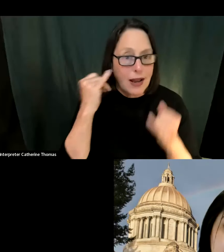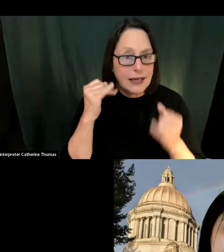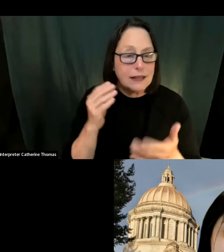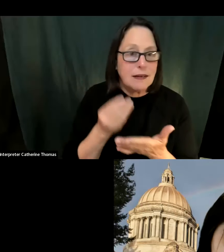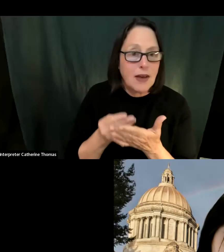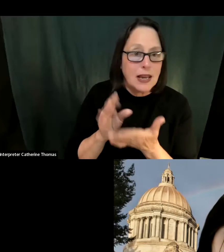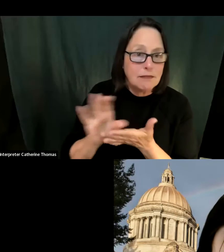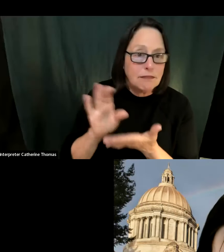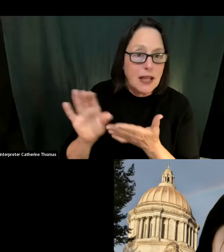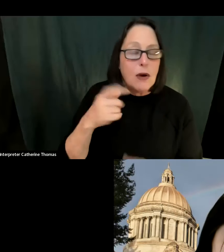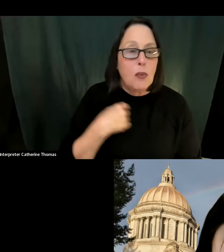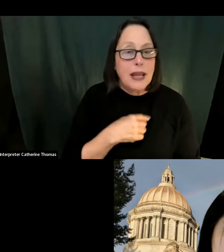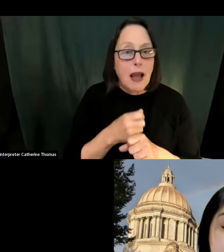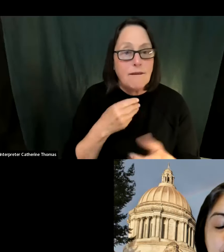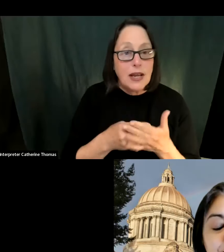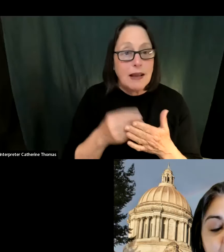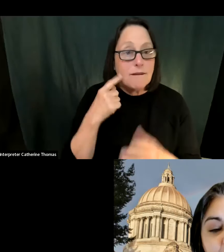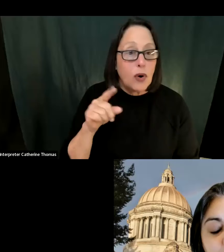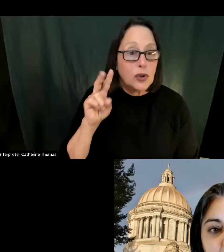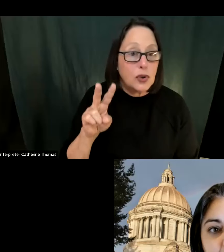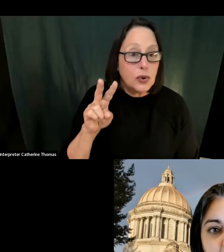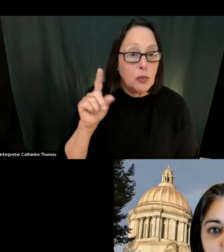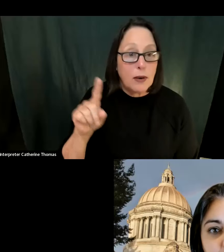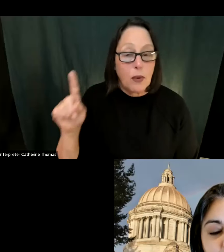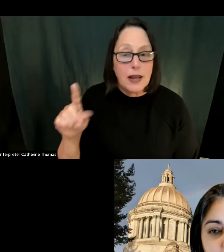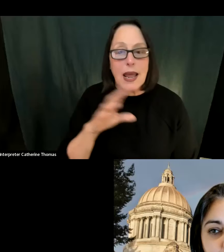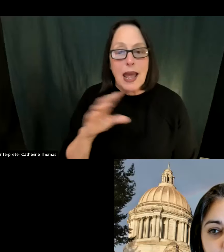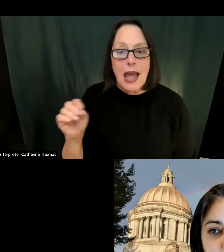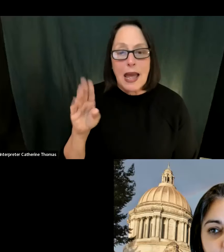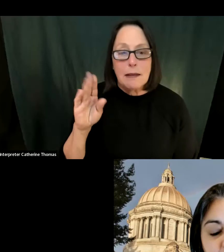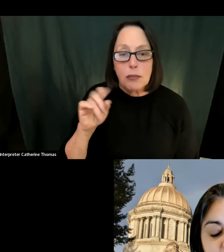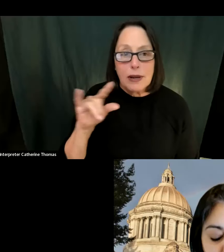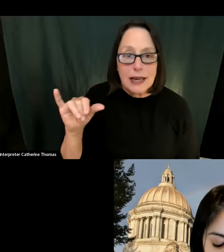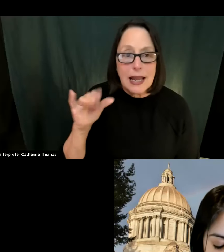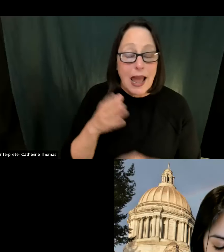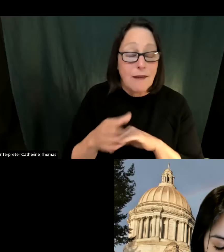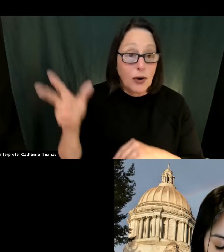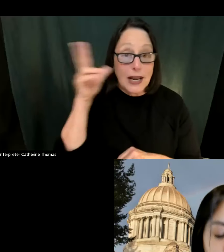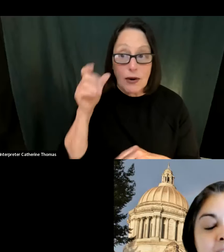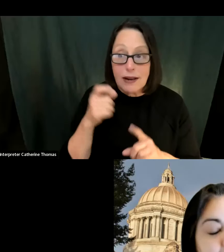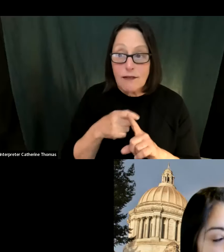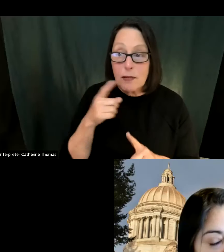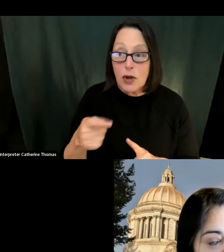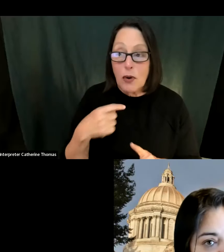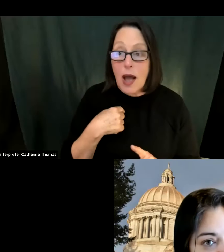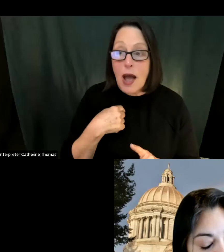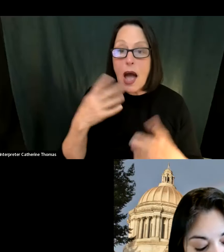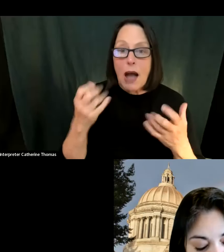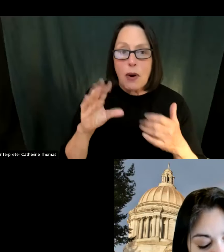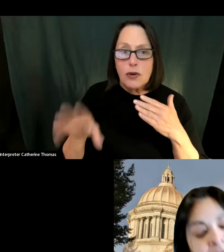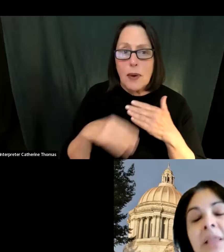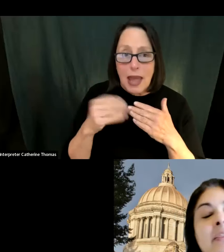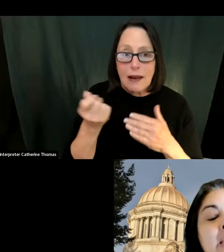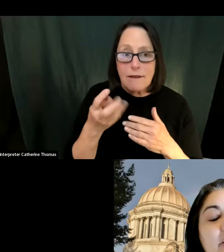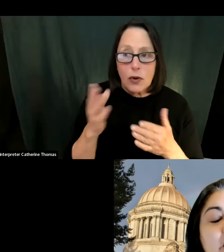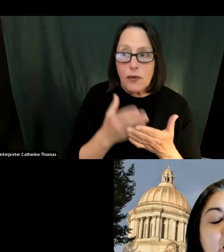got funding for 211. And Brittany, after hearing from you, I just do want to add a few